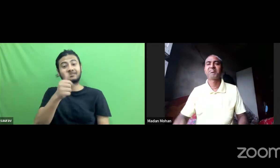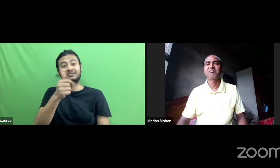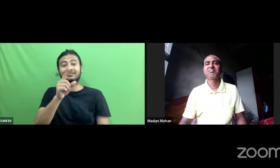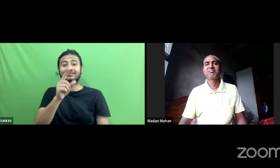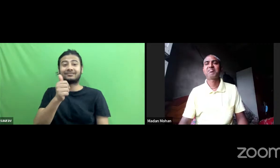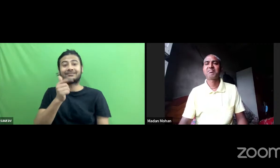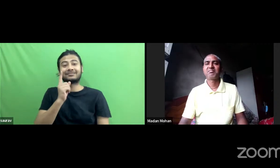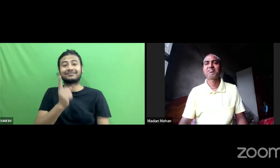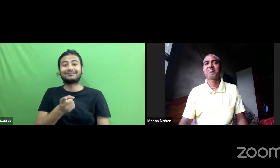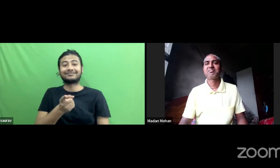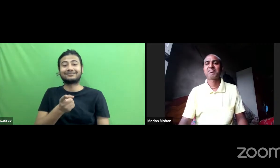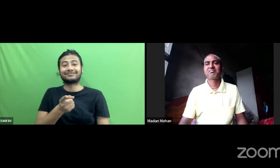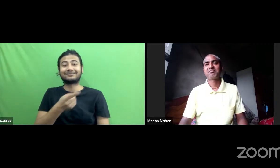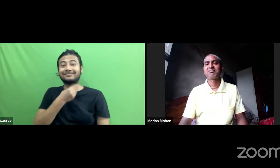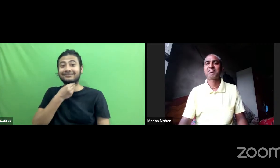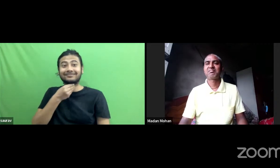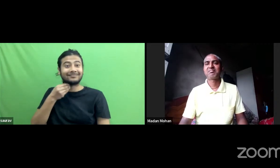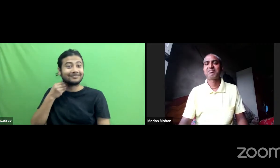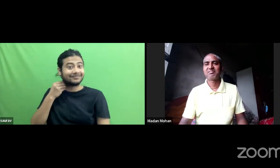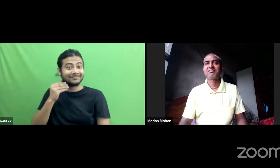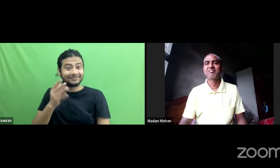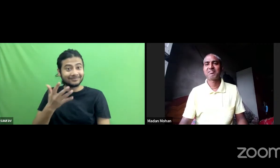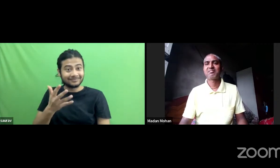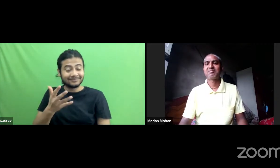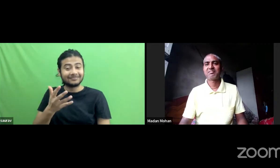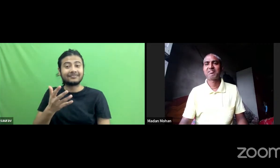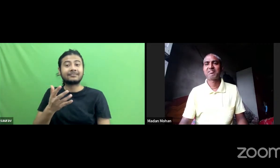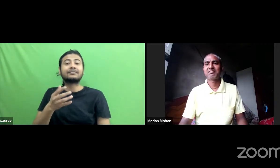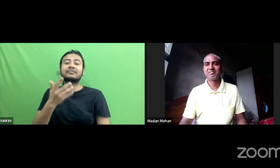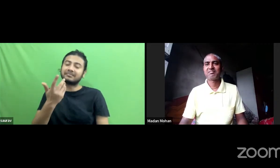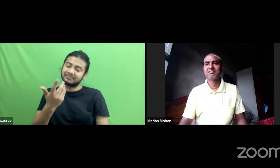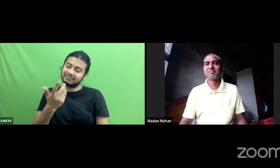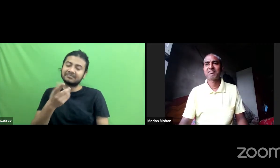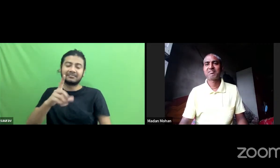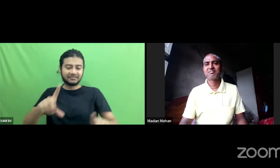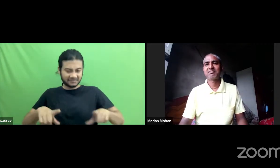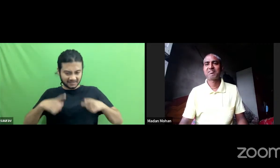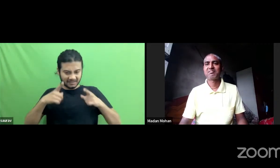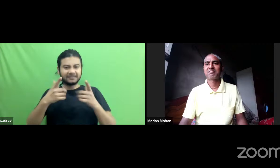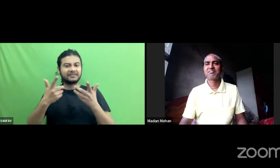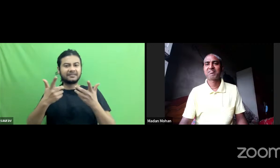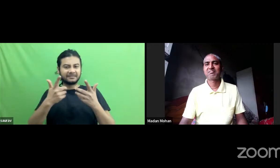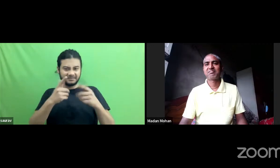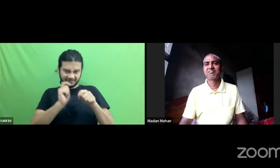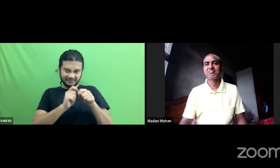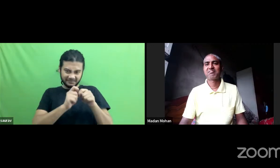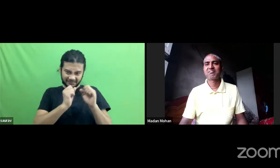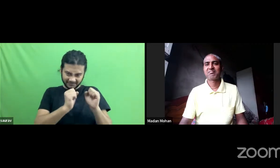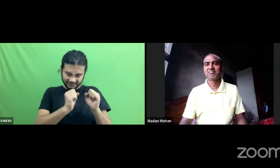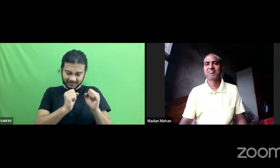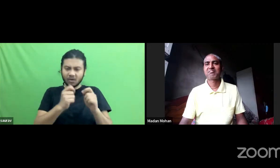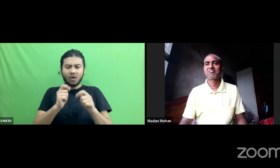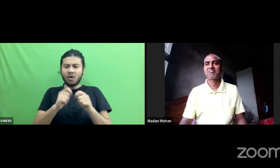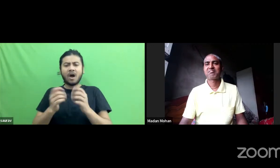had Diksha, then you have to see how your life is, how challenging it is to complete those 16 rounds, and you take a decision accordingly.